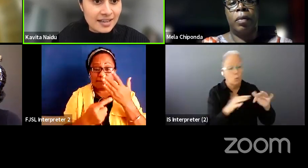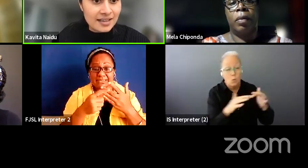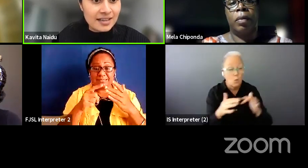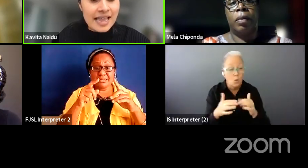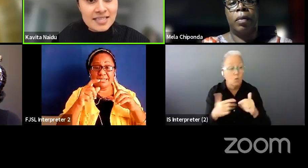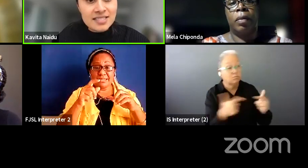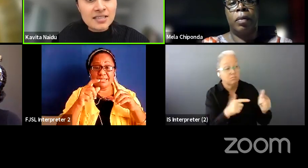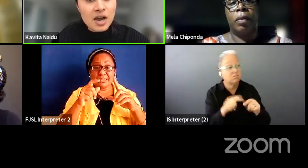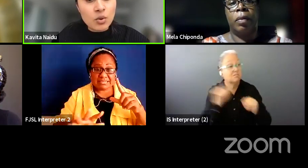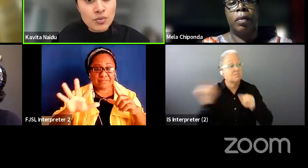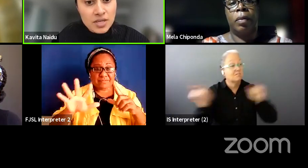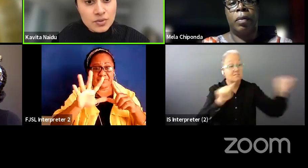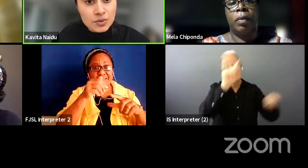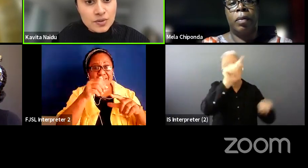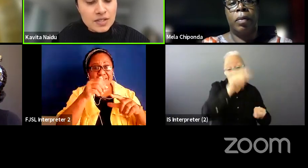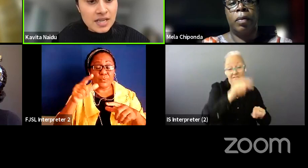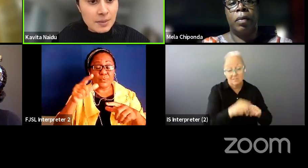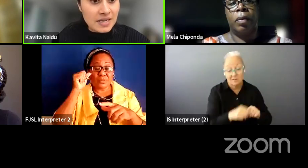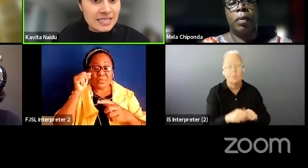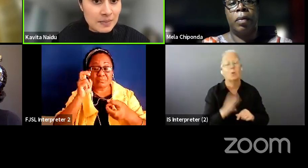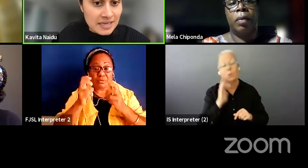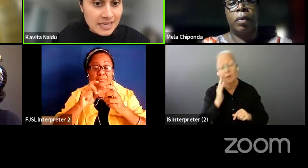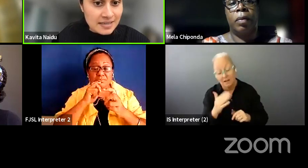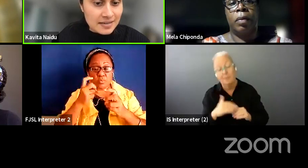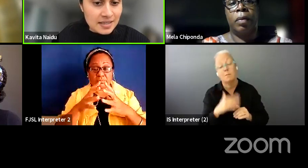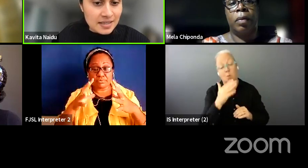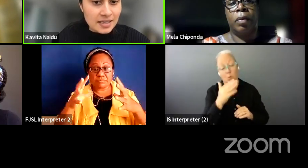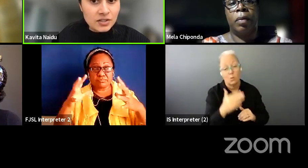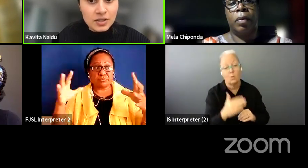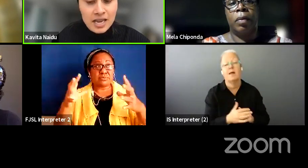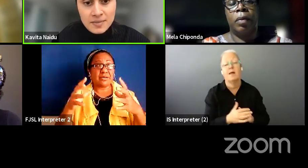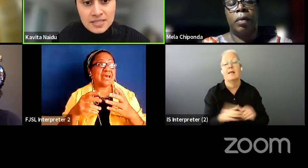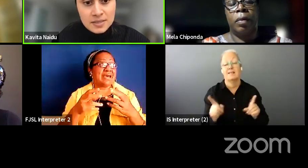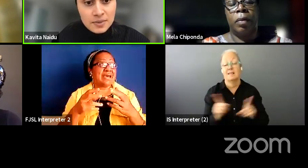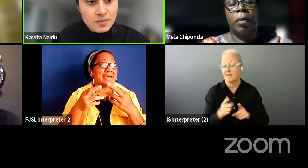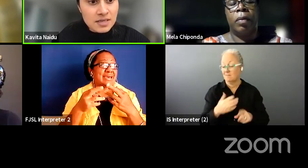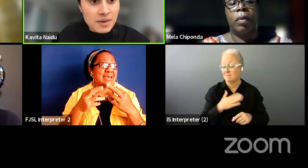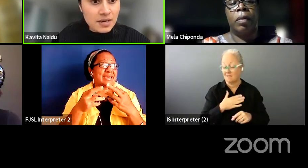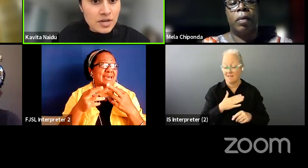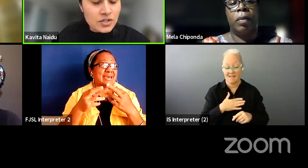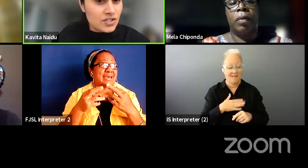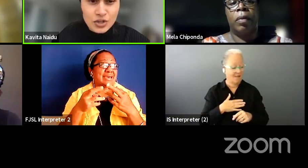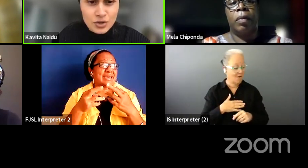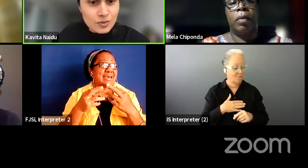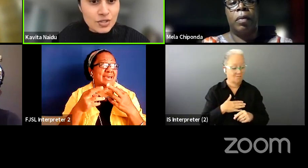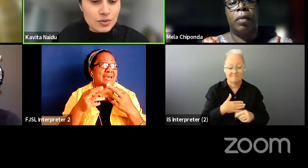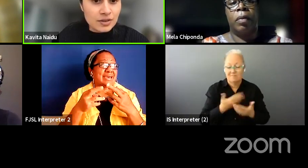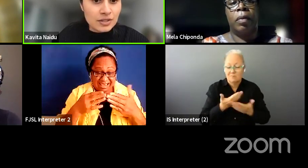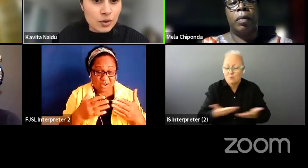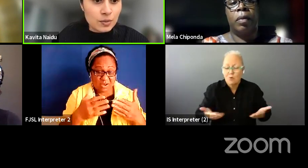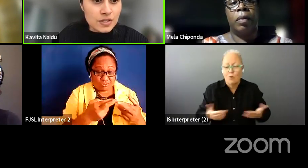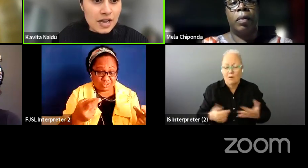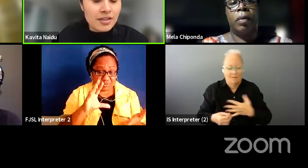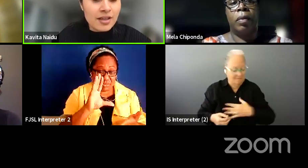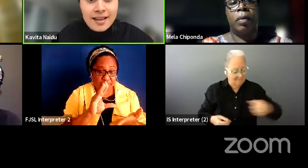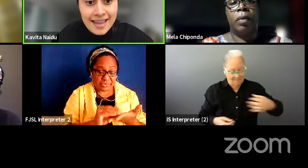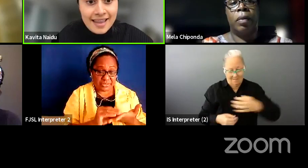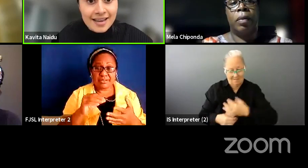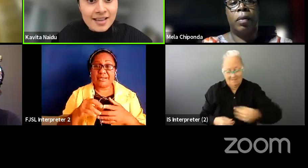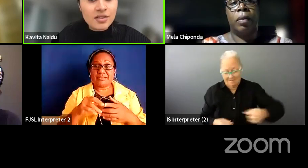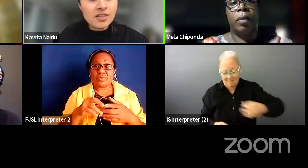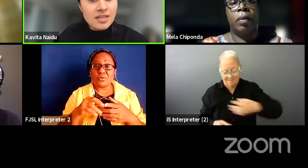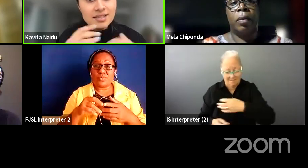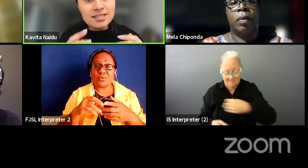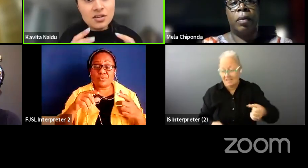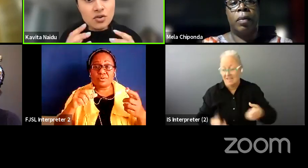intensify as our resources are being depleted. You know, climate displacement and migration is a huge issue in the global South.